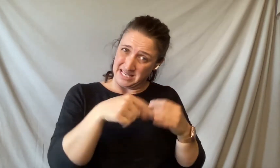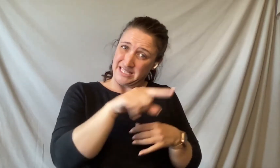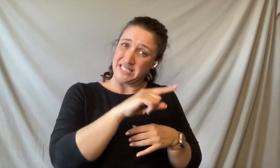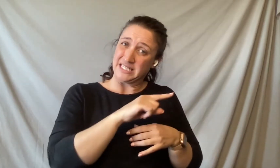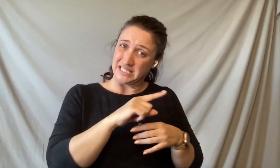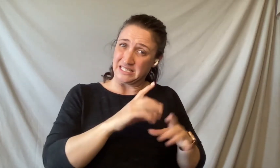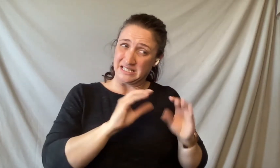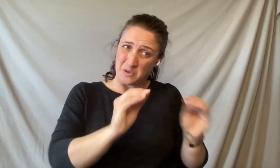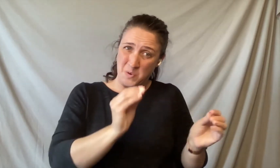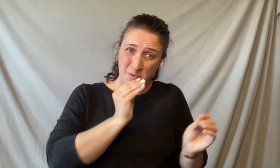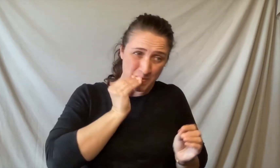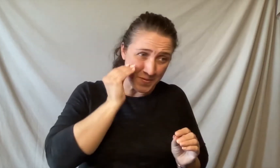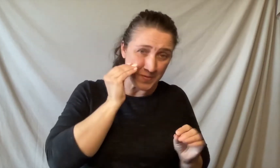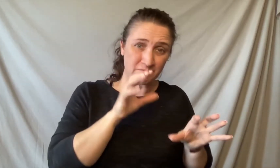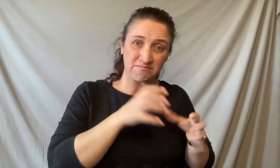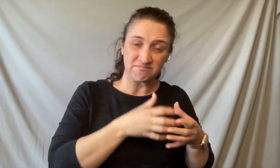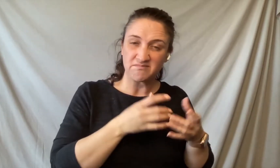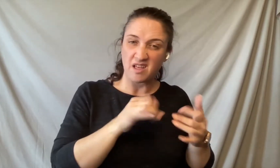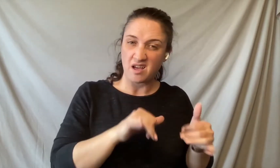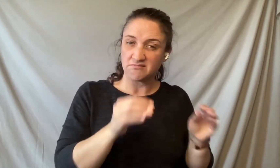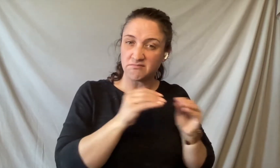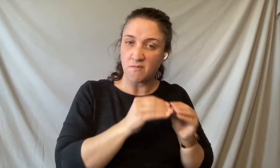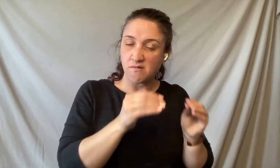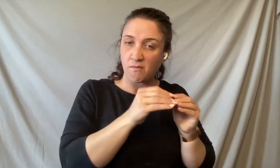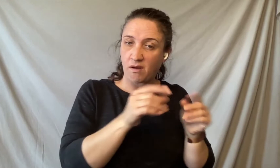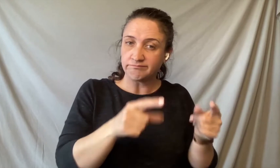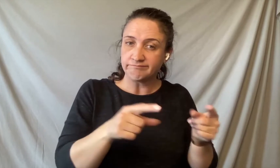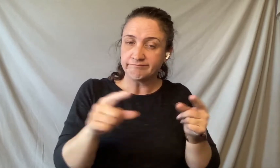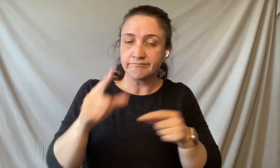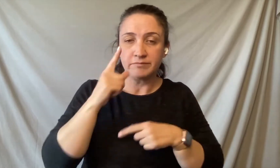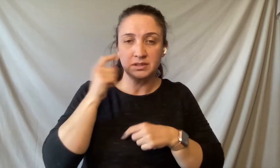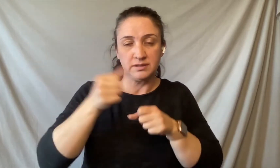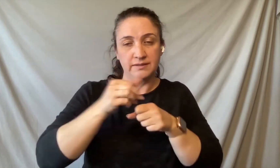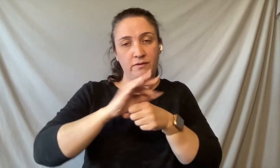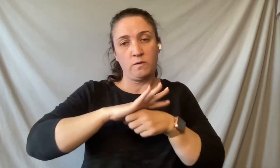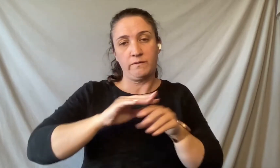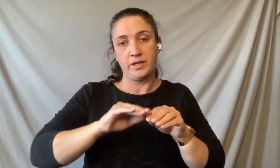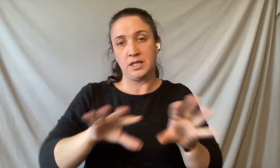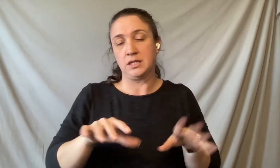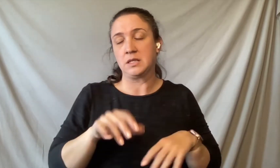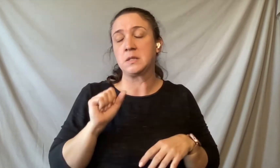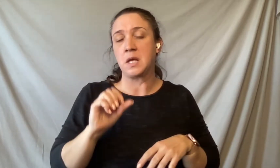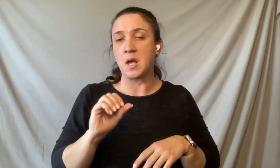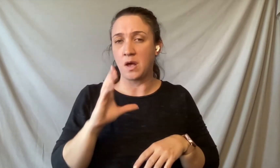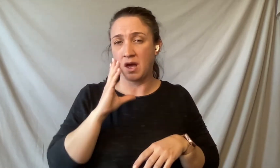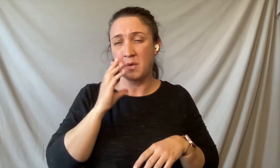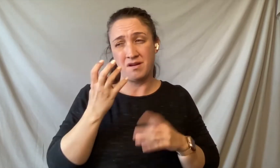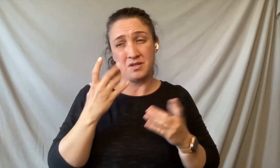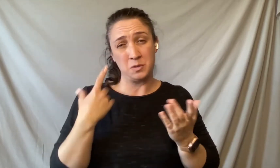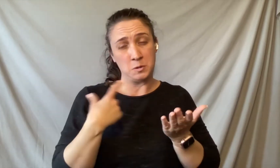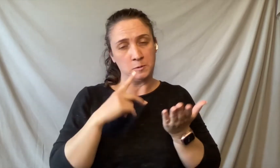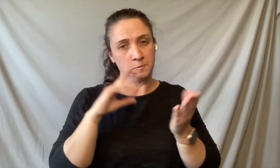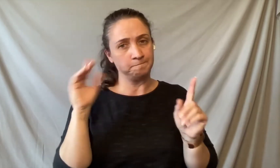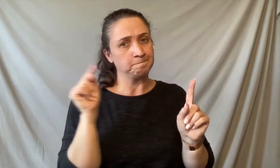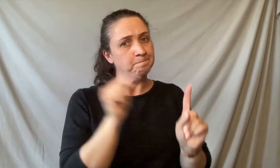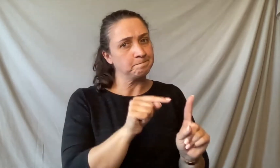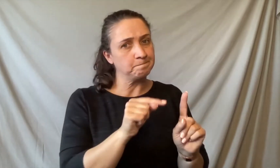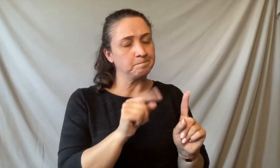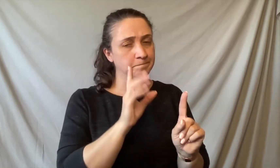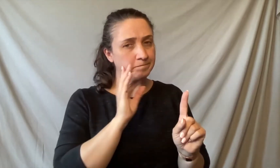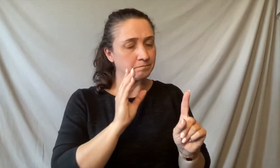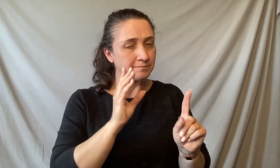increasing as a result of the pandemic. And so I wanted to kind of like highlight that piece